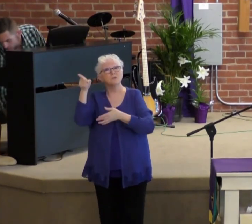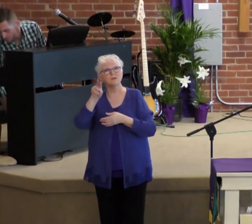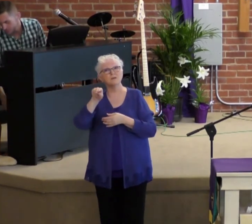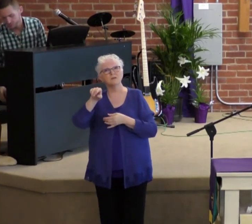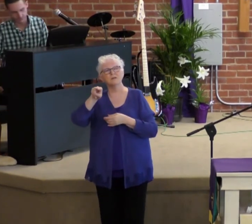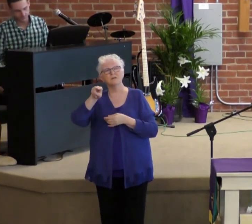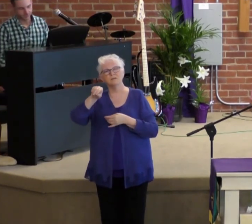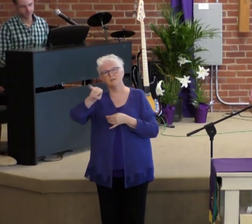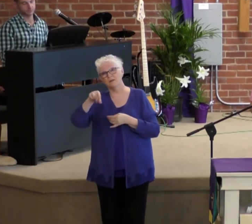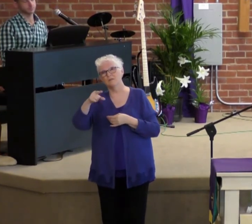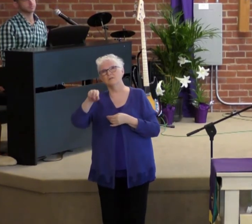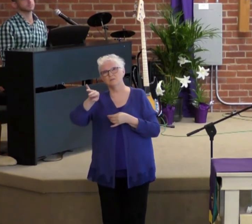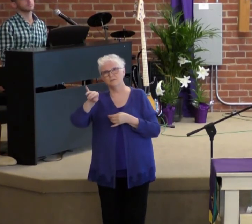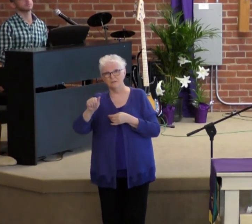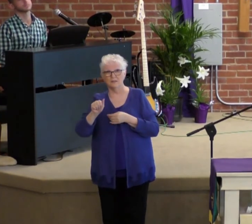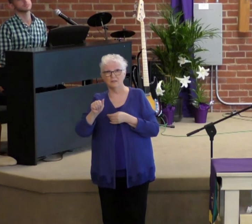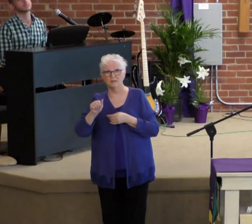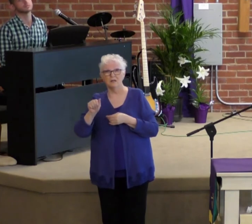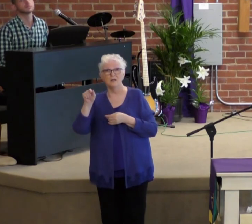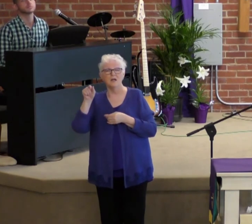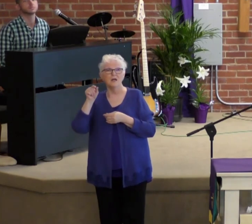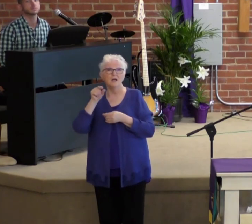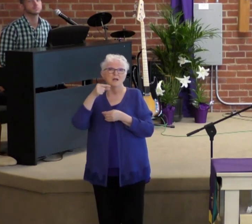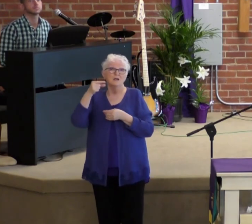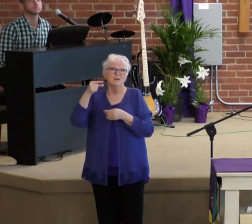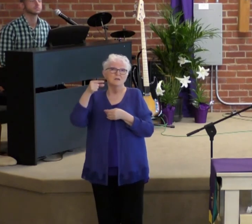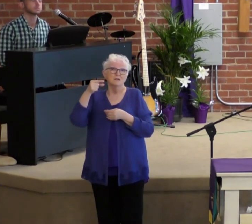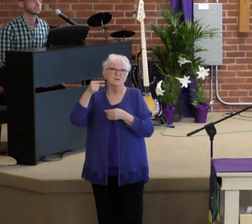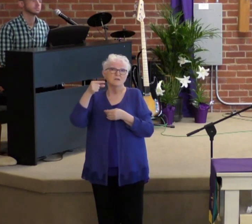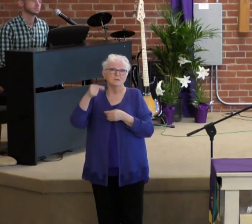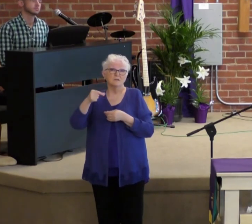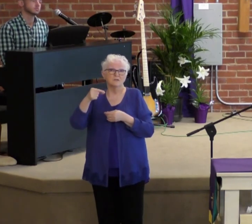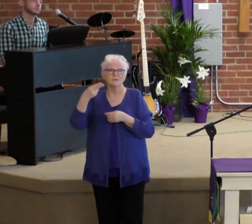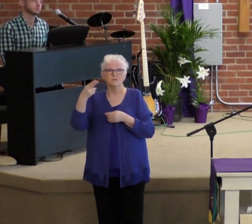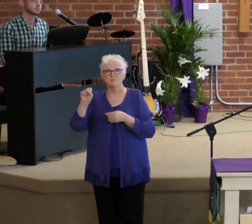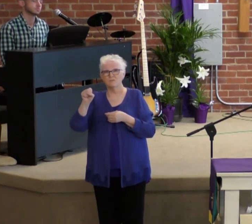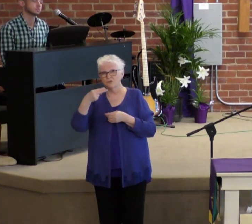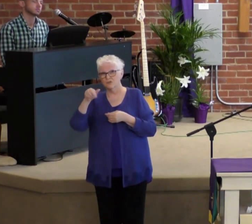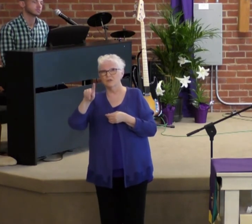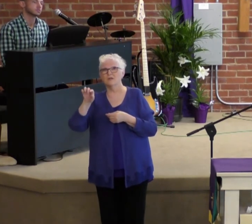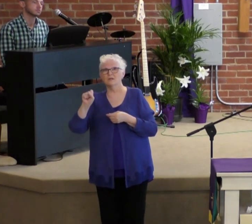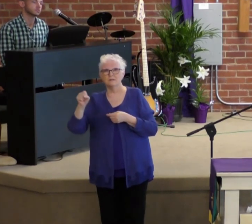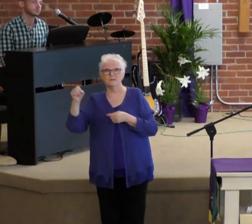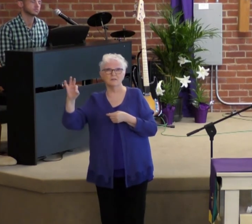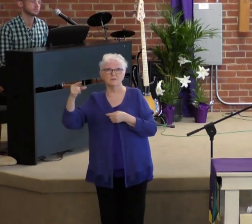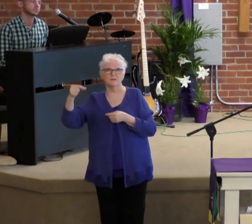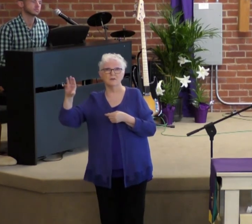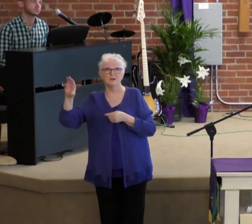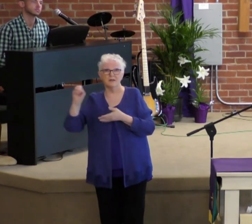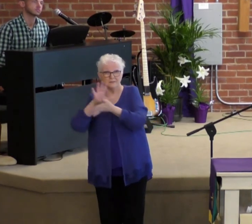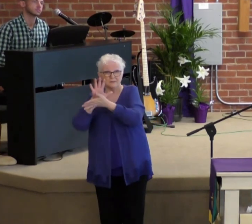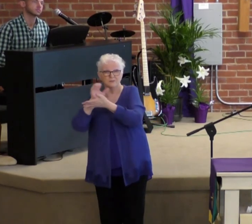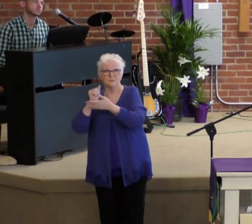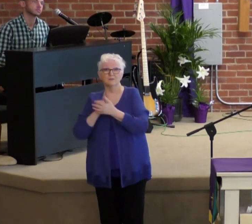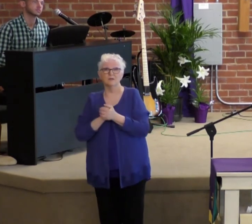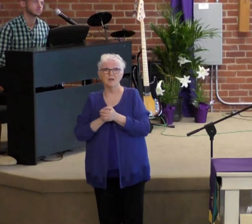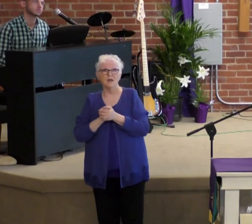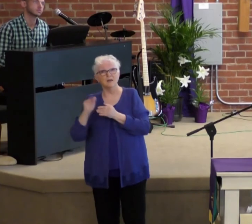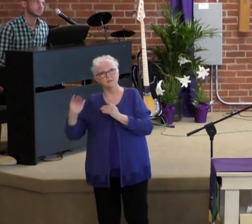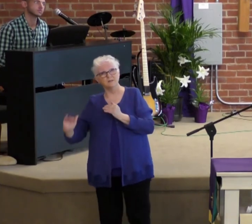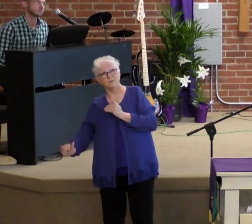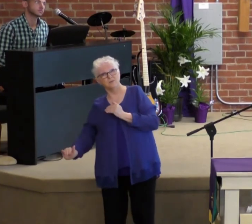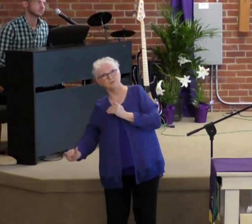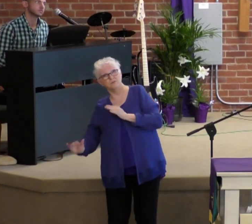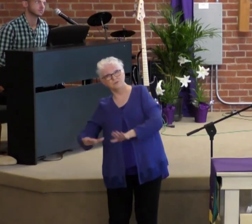School. We have about 180 students and 8 teachers that we sponsor. And these are small children who